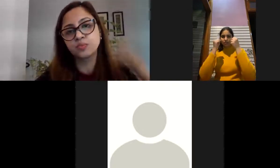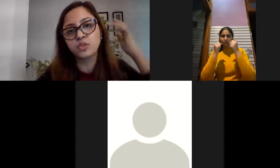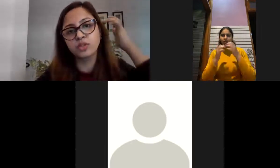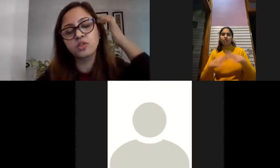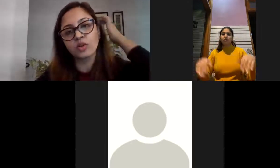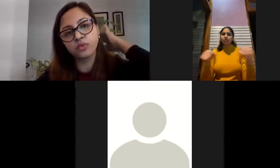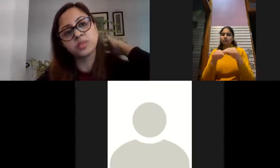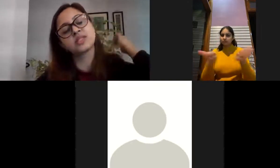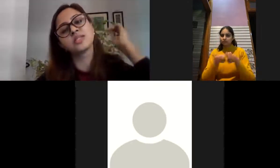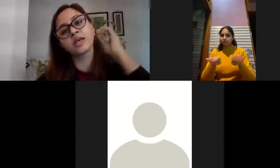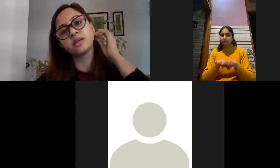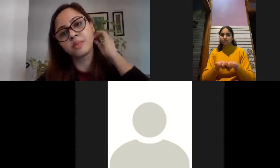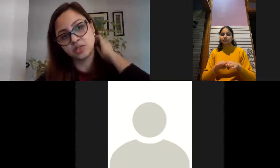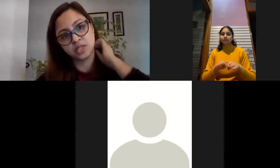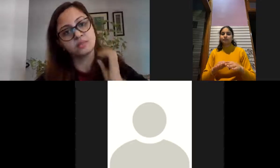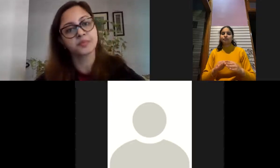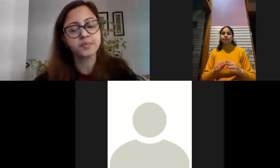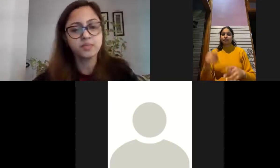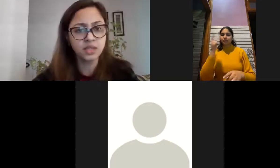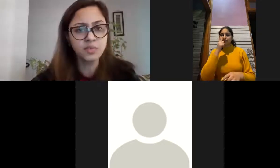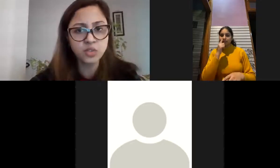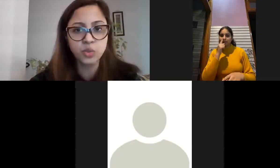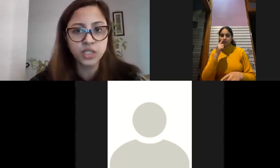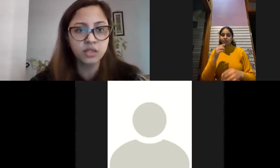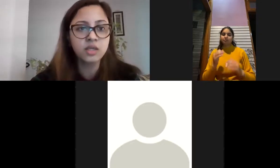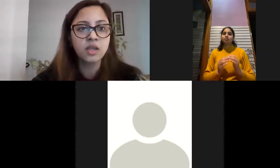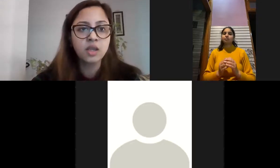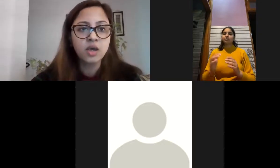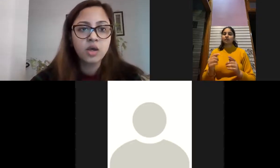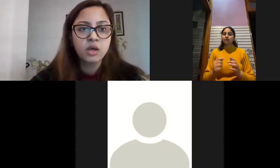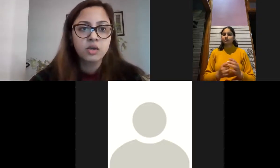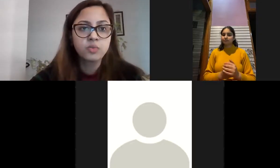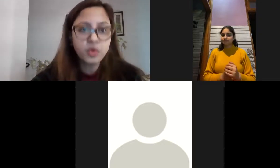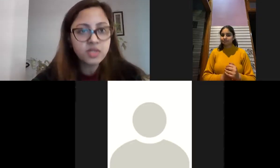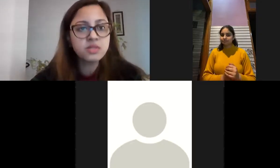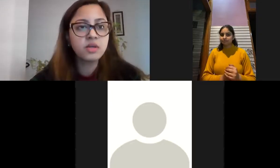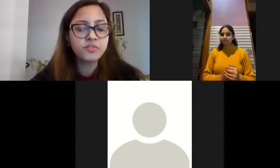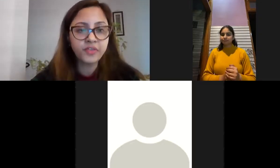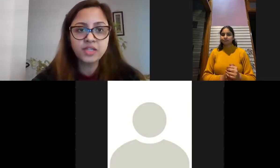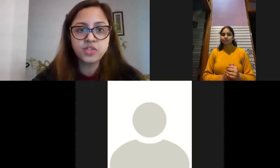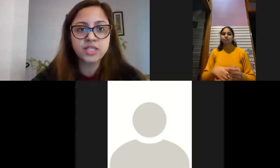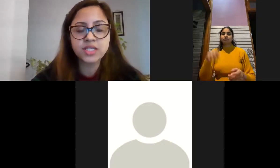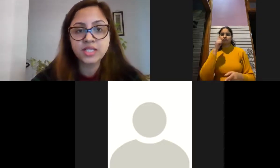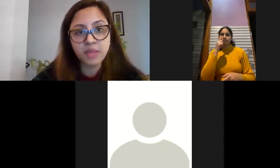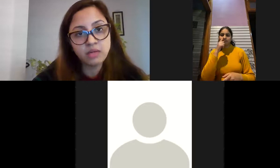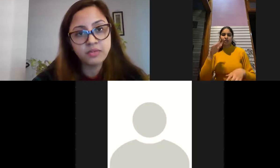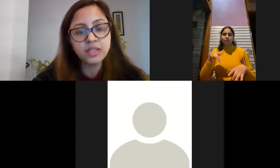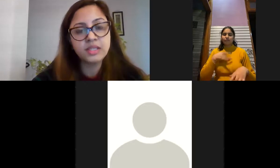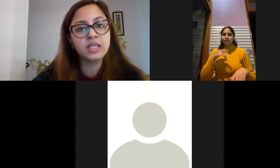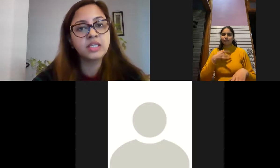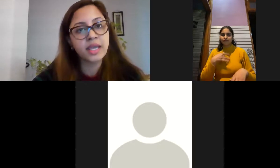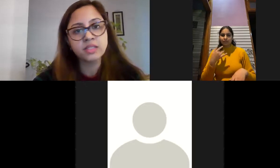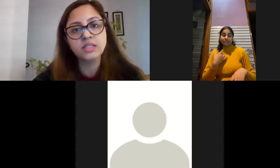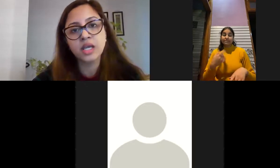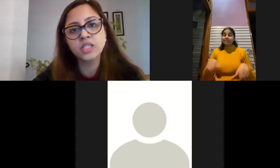an exposition of woman's desire by Jane. I'm just quoting her. Women feel just as men feel.